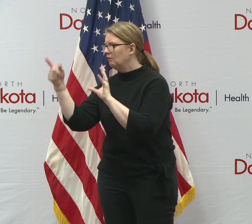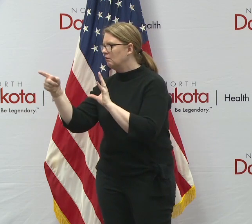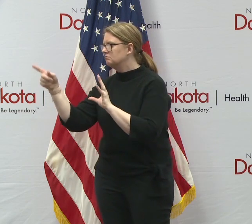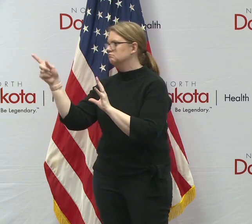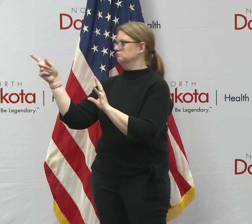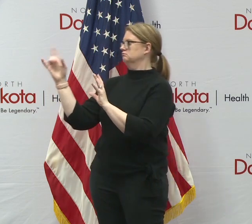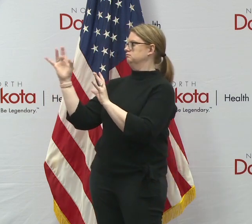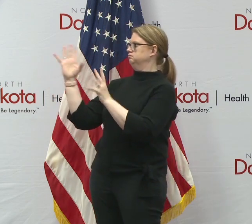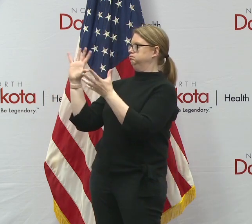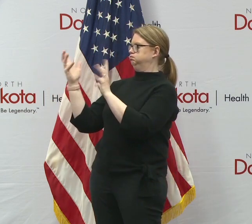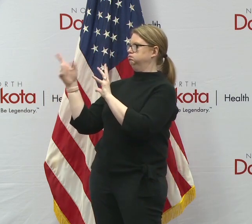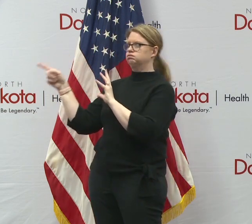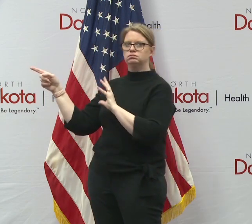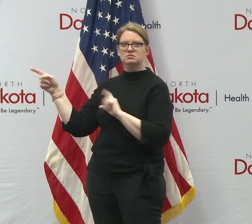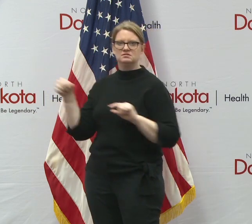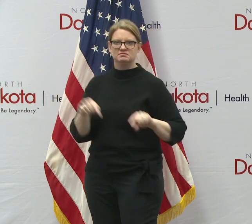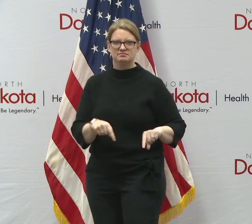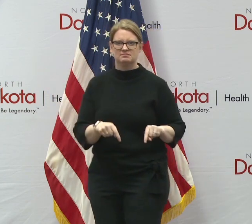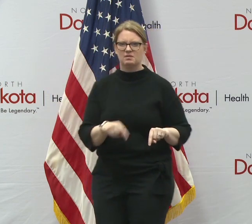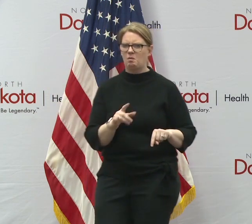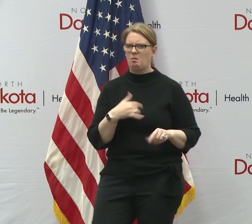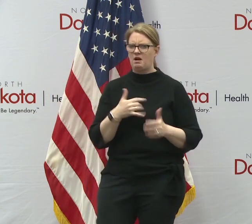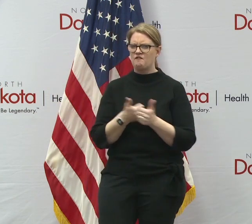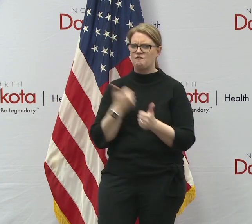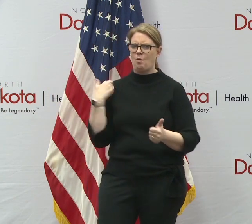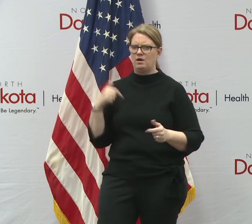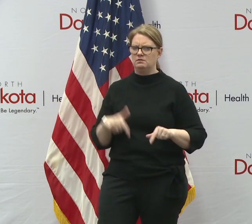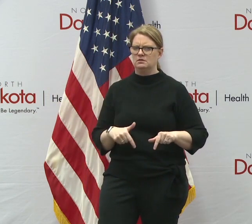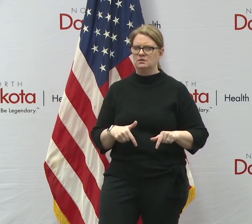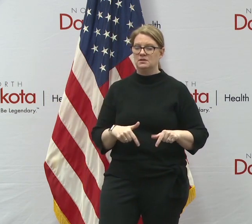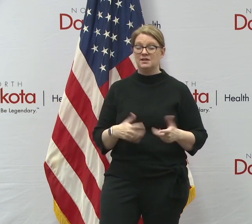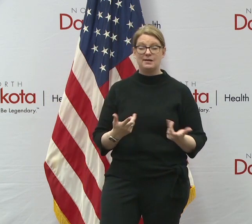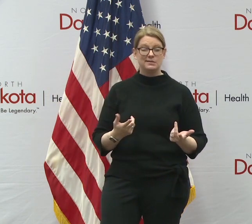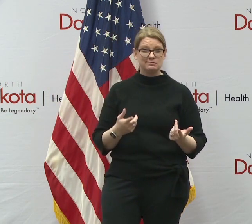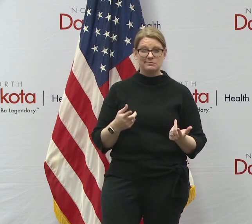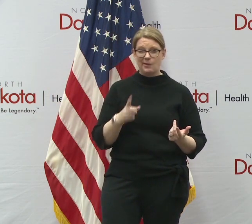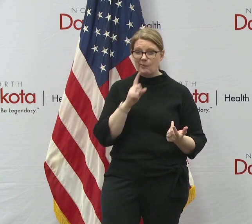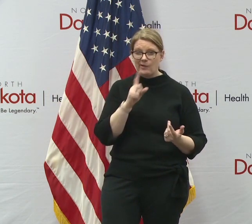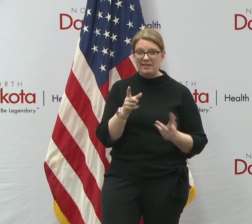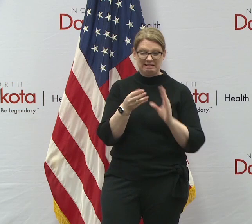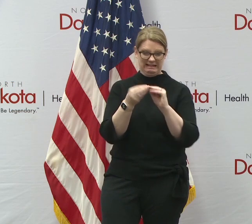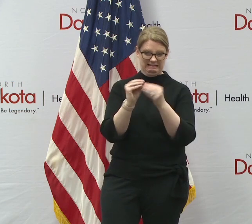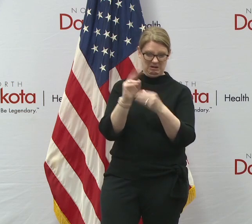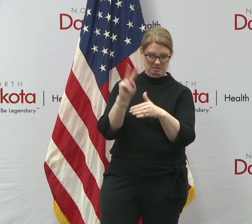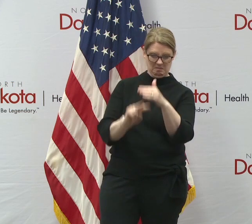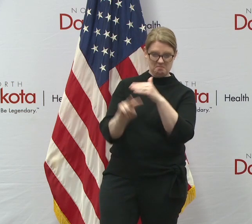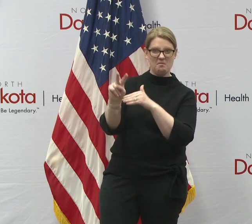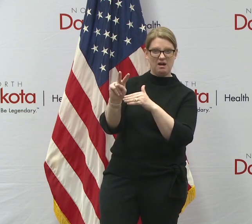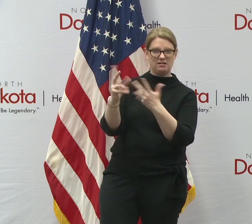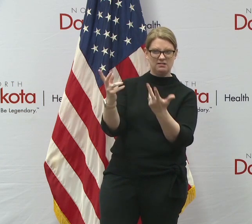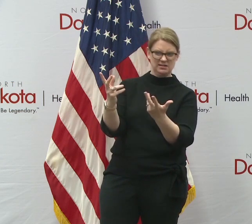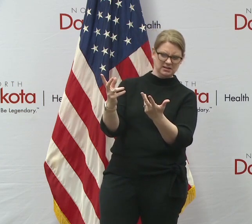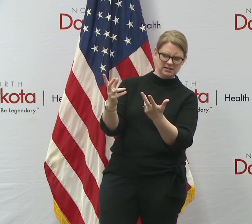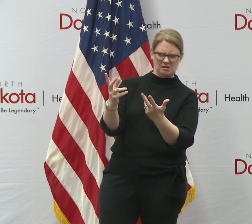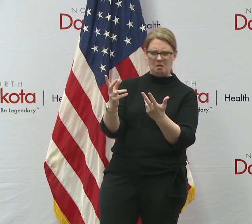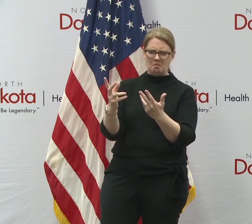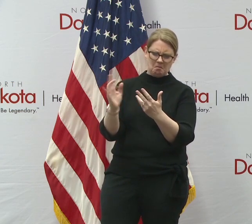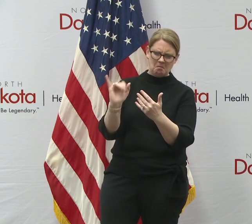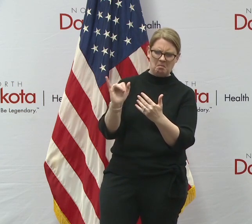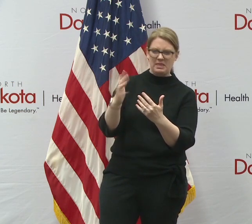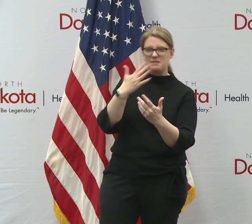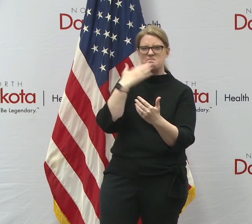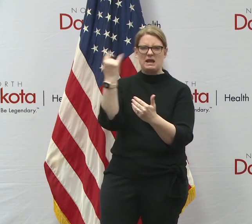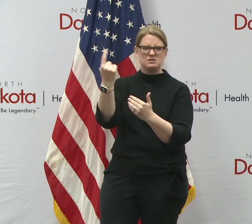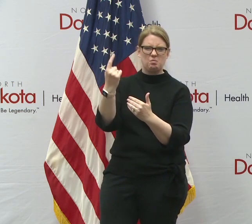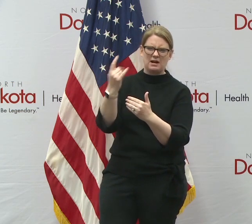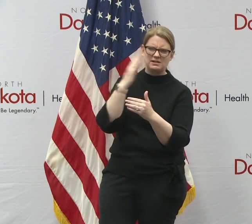hard in any of these models. You can take the most sophisticated model that you have, project when you think the peak is going to come in